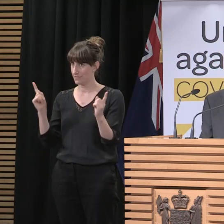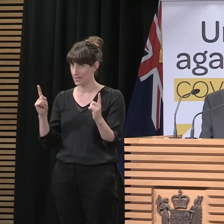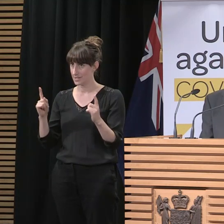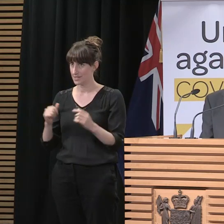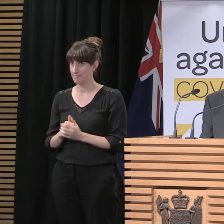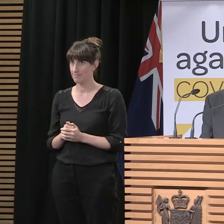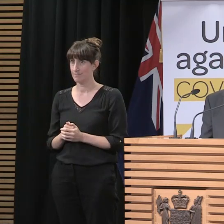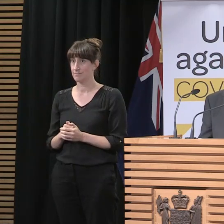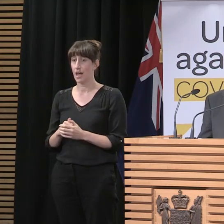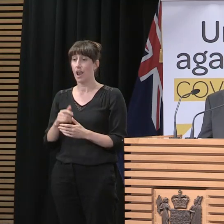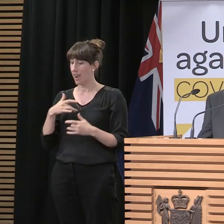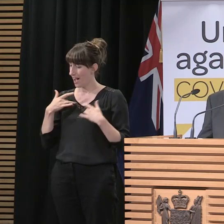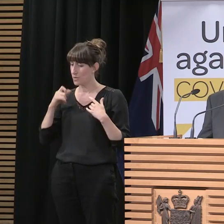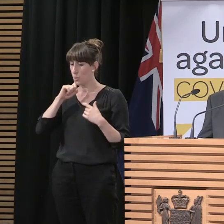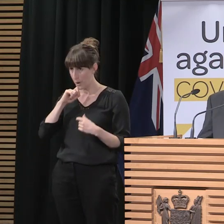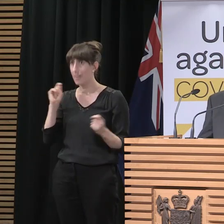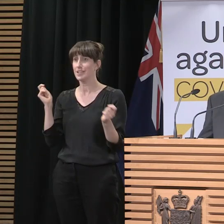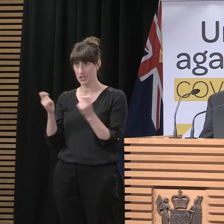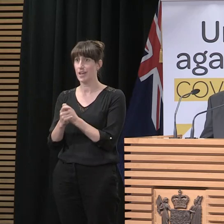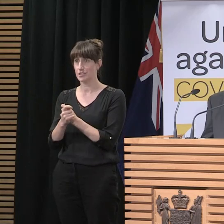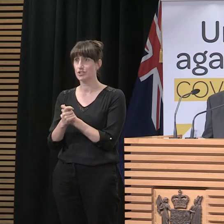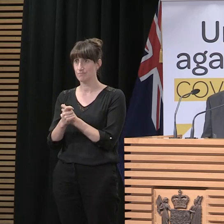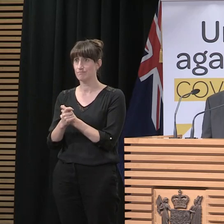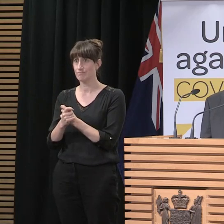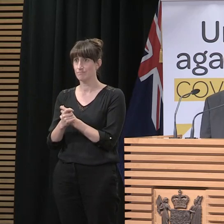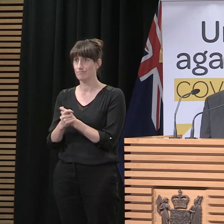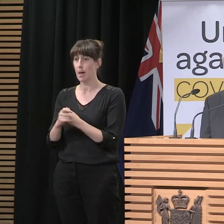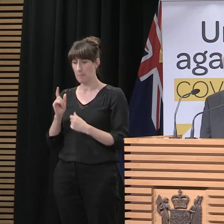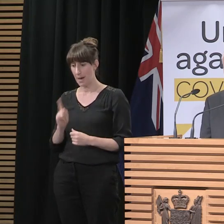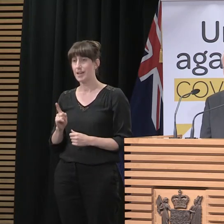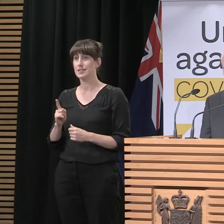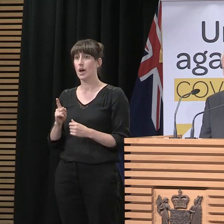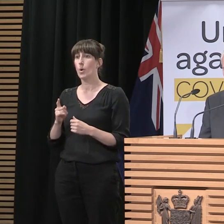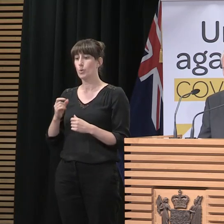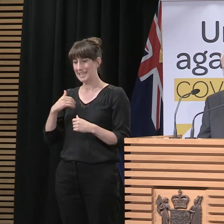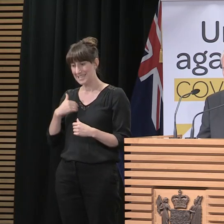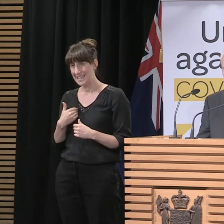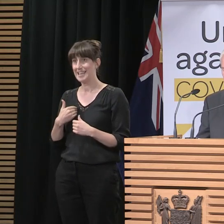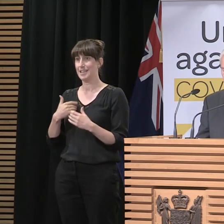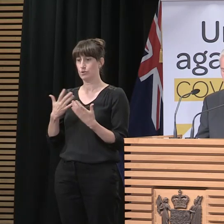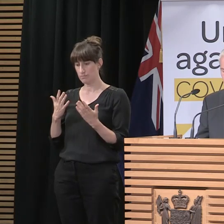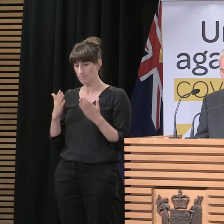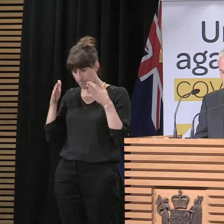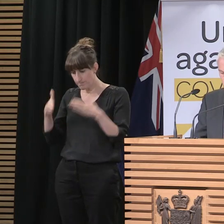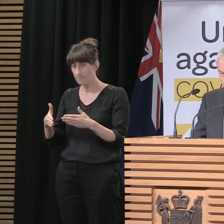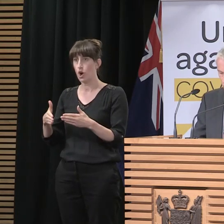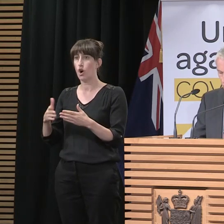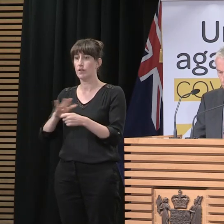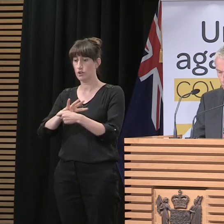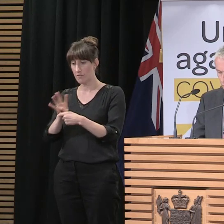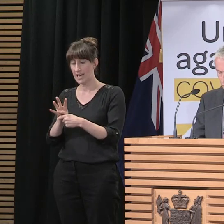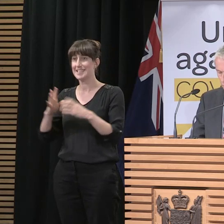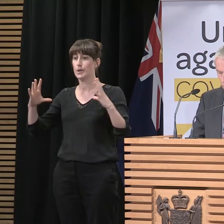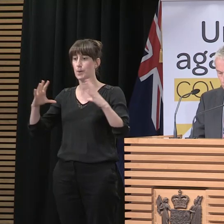life goes on unchanged, it's to ensure that we are able as a nation to self-isolate and eradicate and eliminate